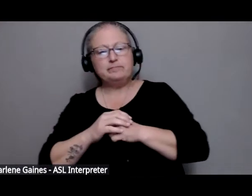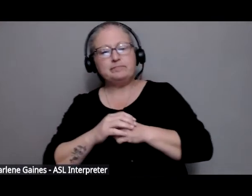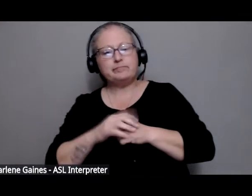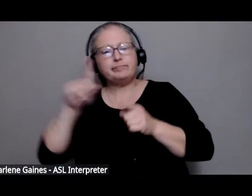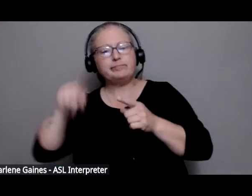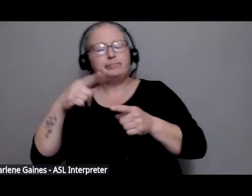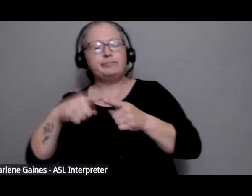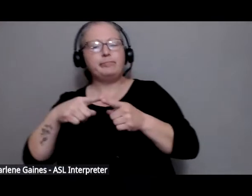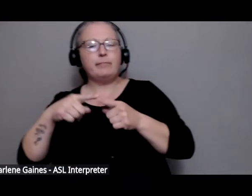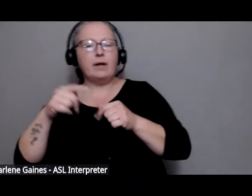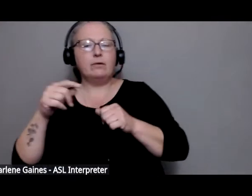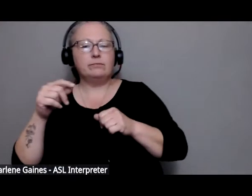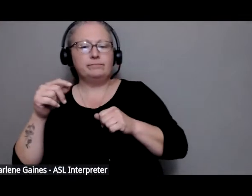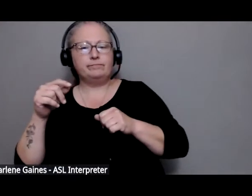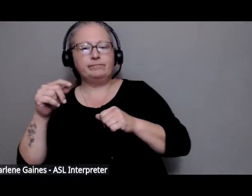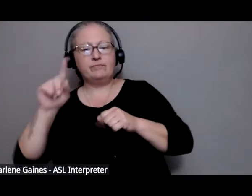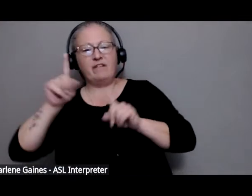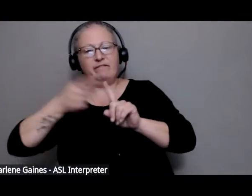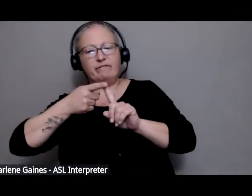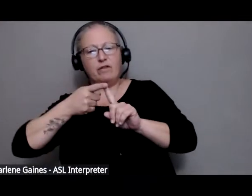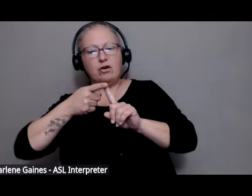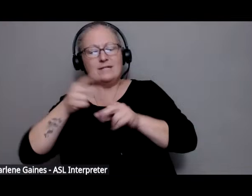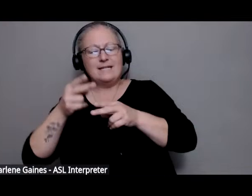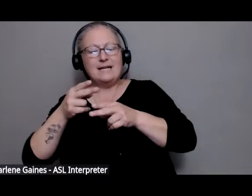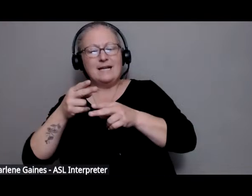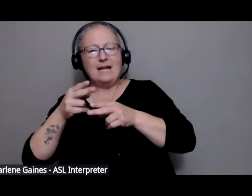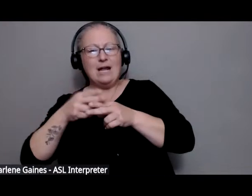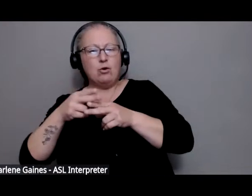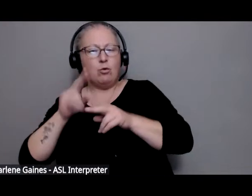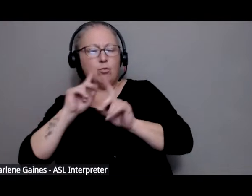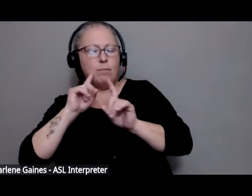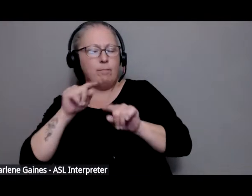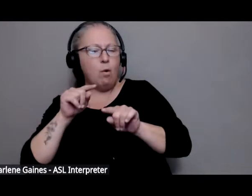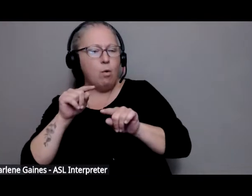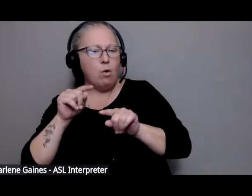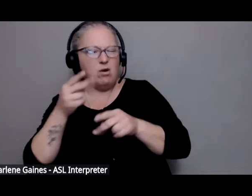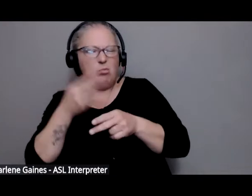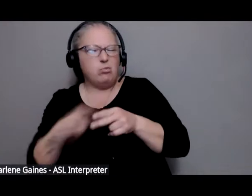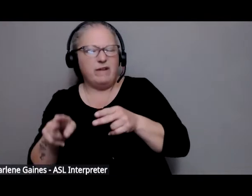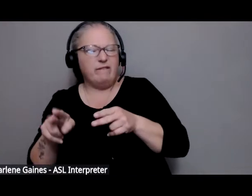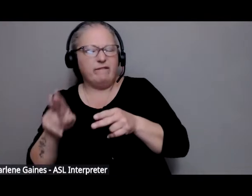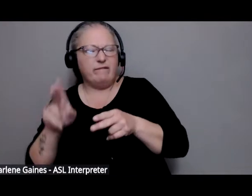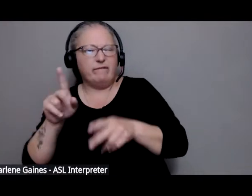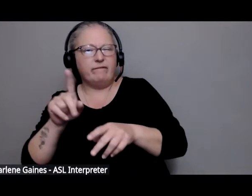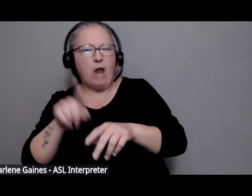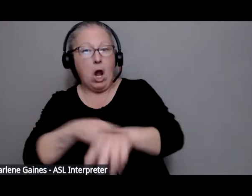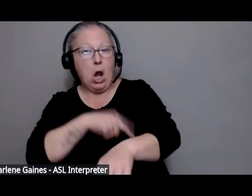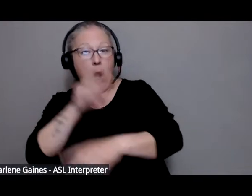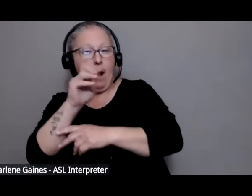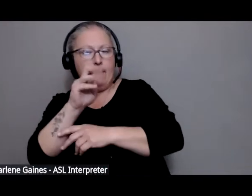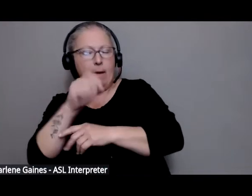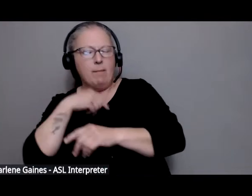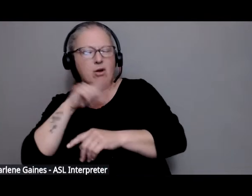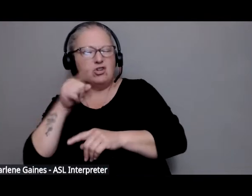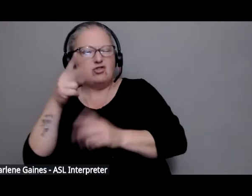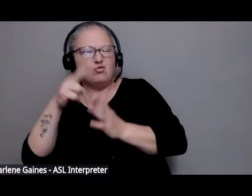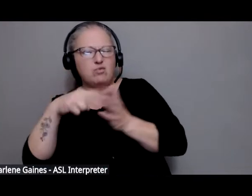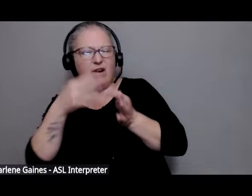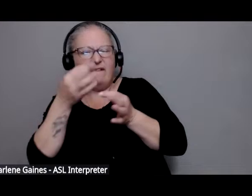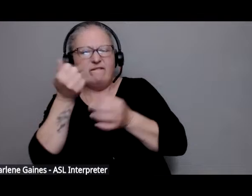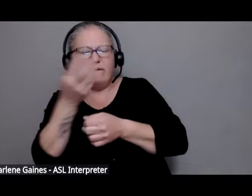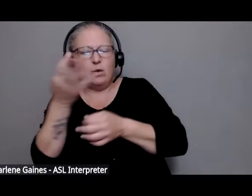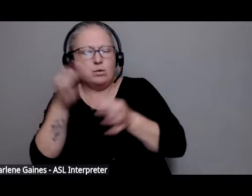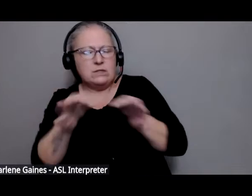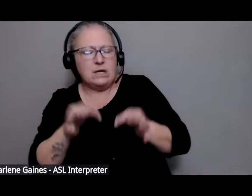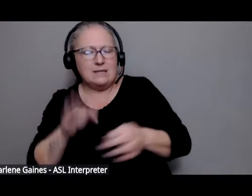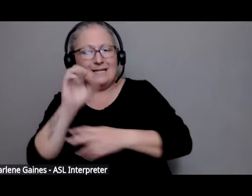regard to our first interim report, and it reads just very briefly. It's a long memo, but I'll just read a few sentences. The